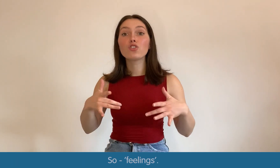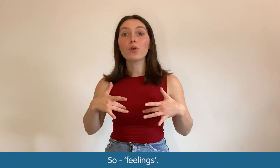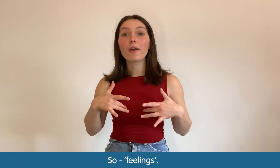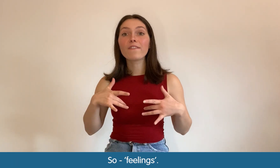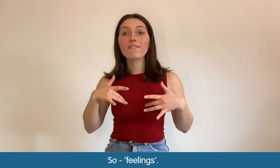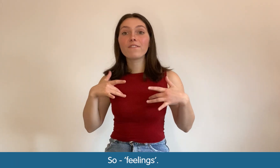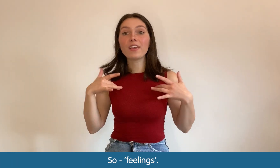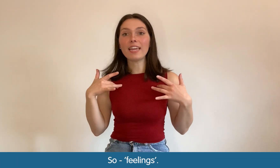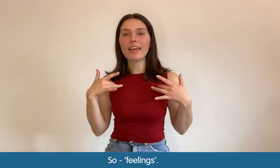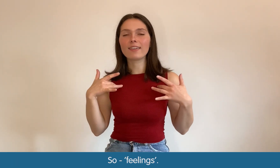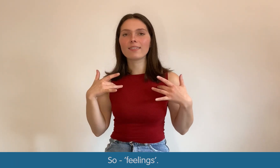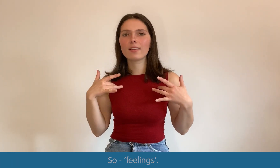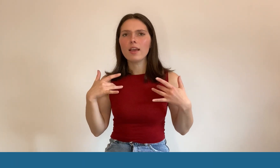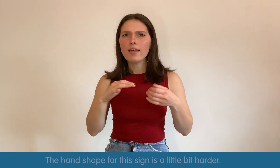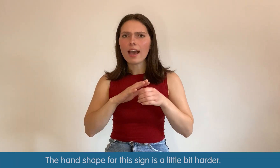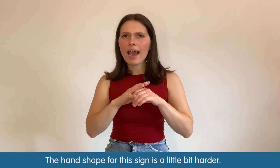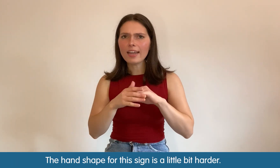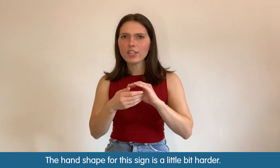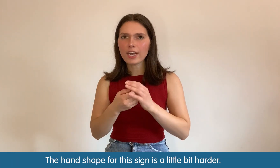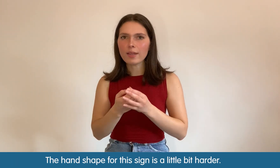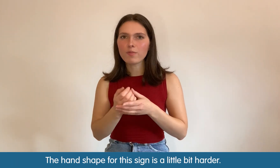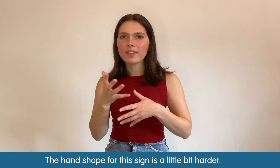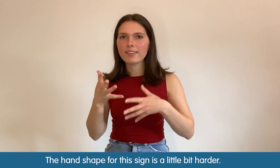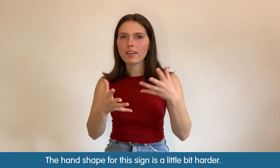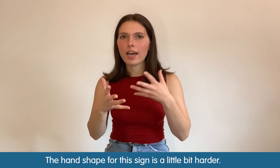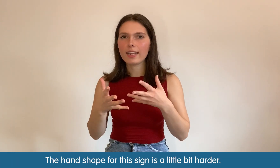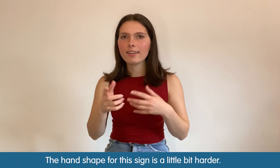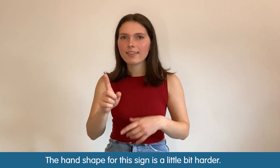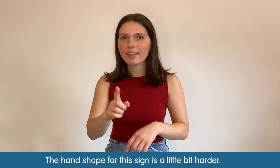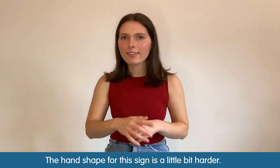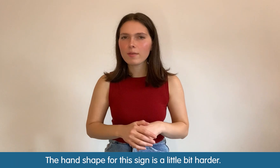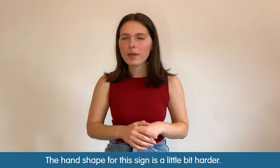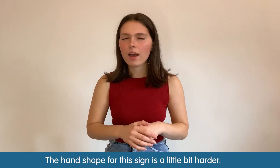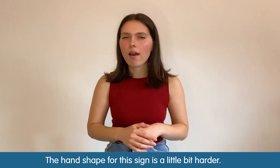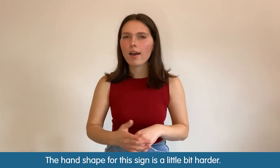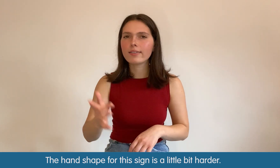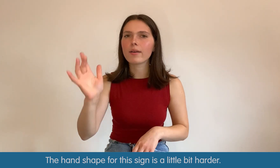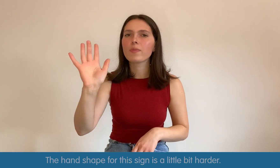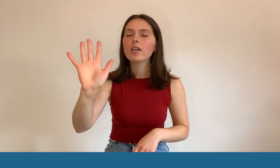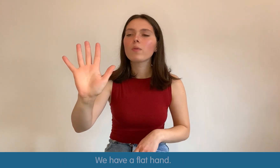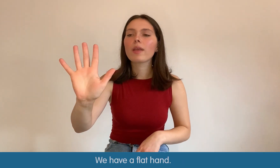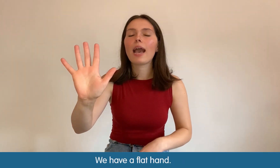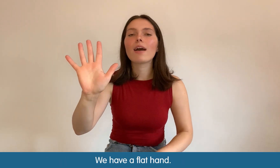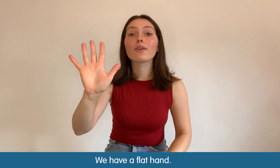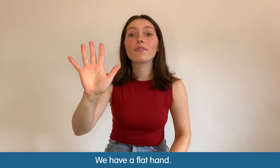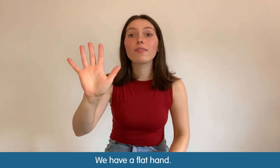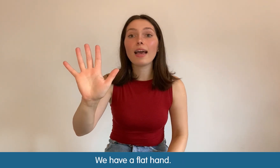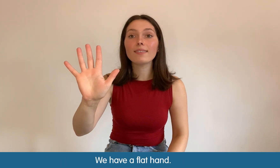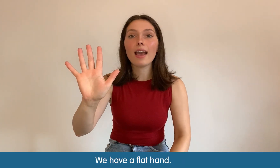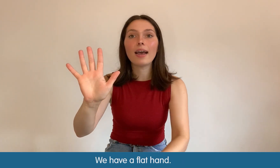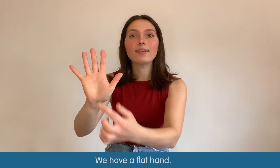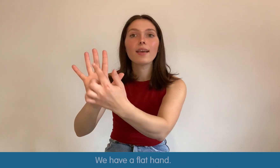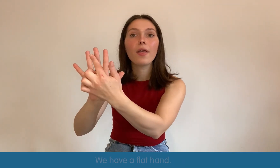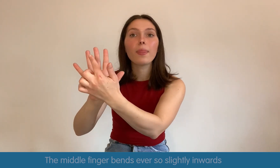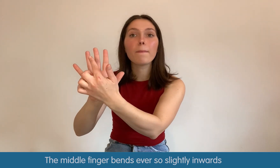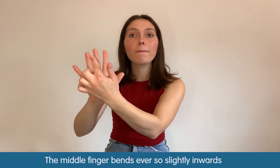So feelings. The hand shape for this sign is a little bit harder. We have a flat hand. The